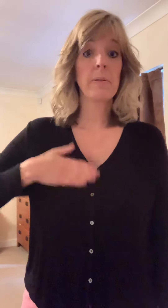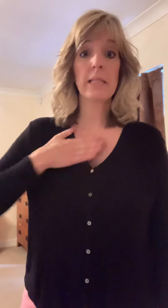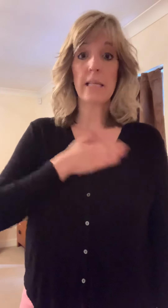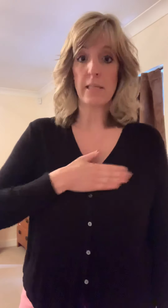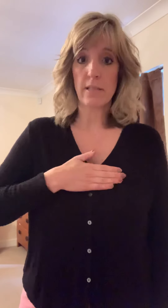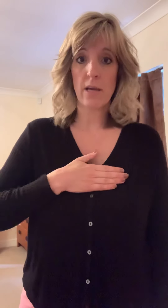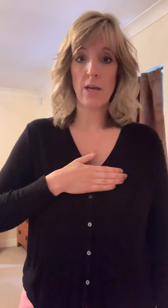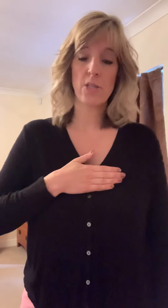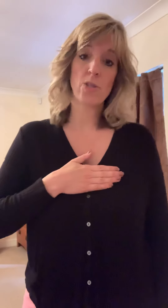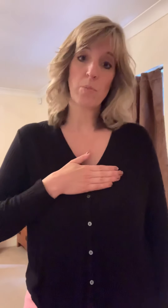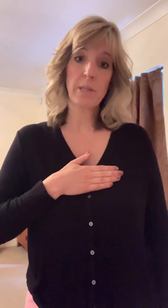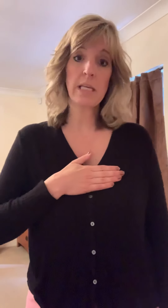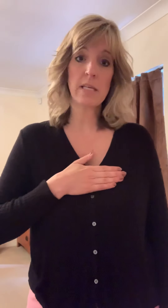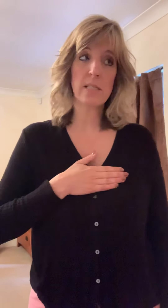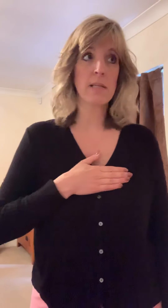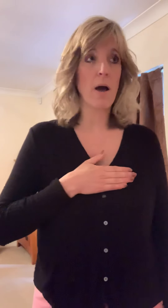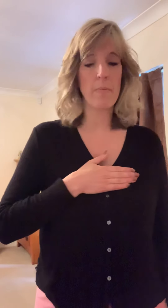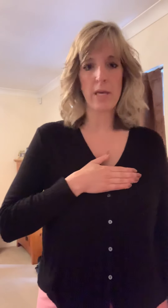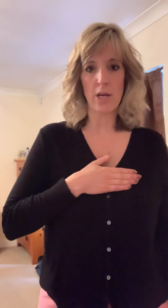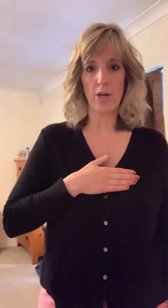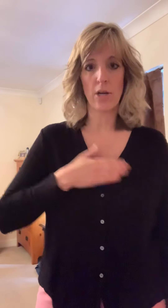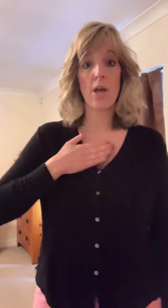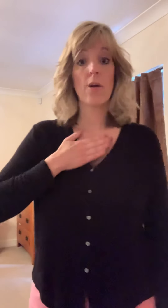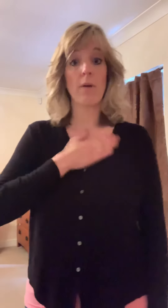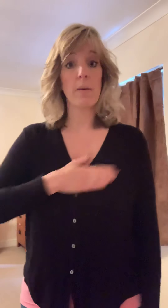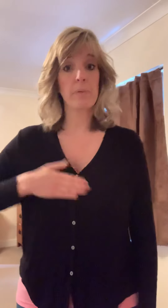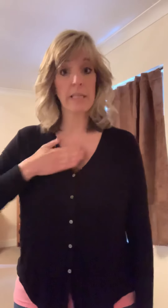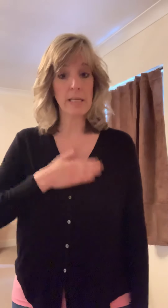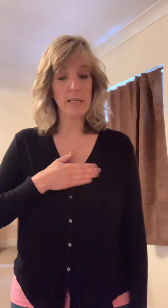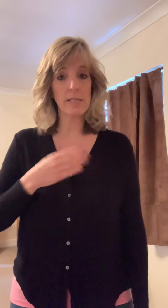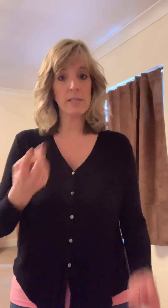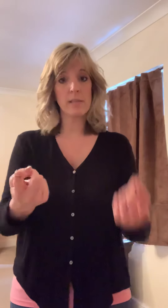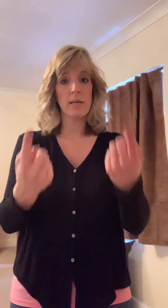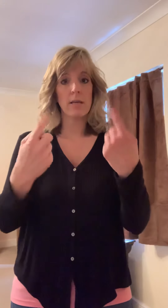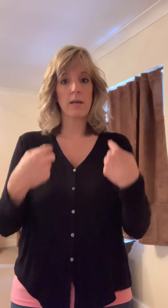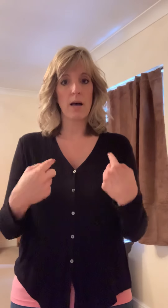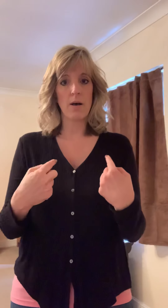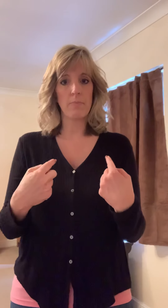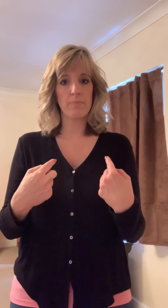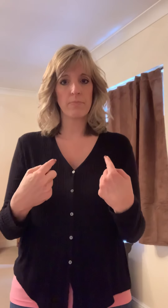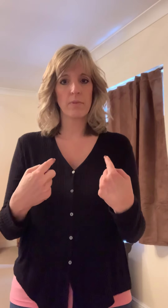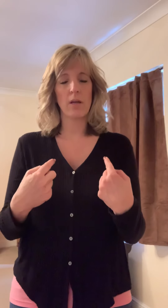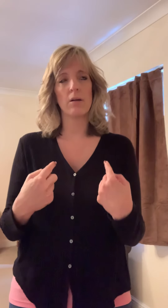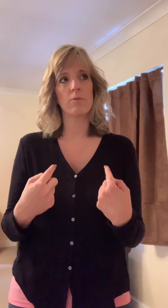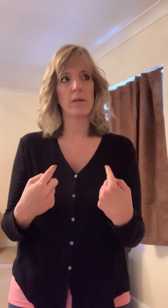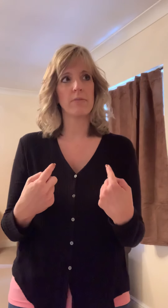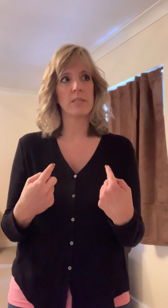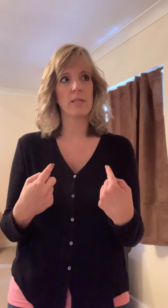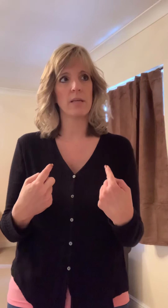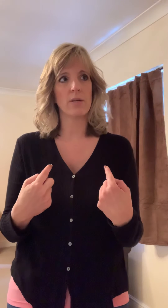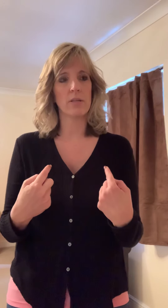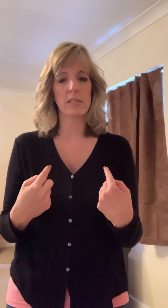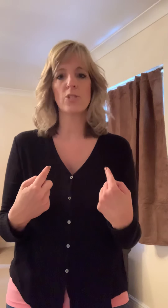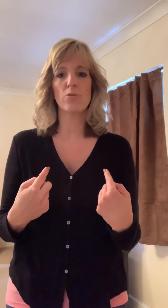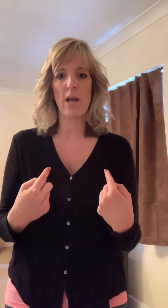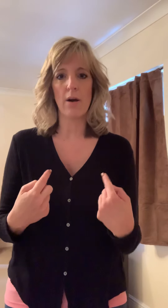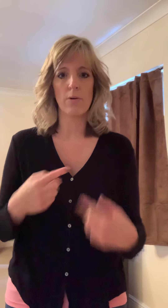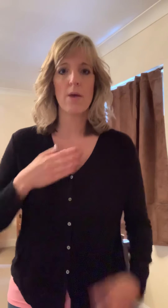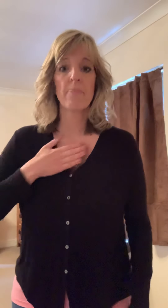Please. So please come here, right? Please come Oh, we haven't done here. Let's do now.